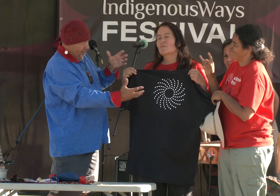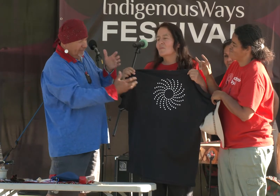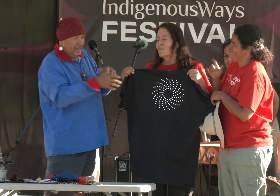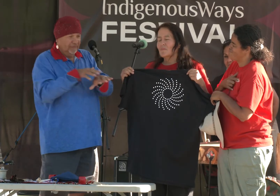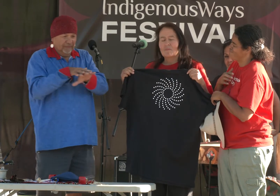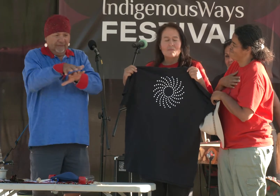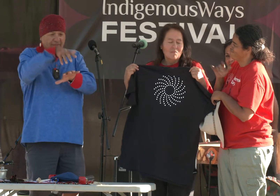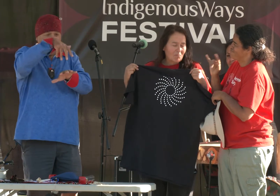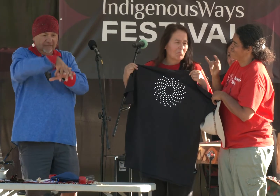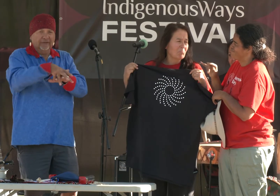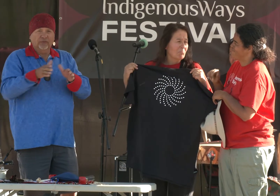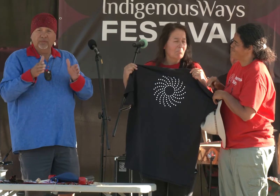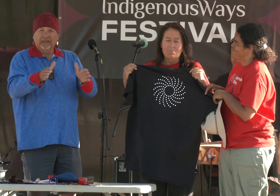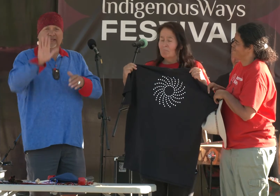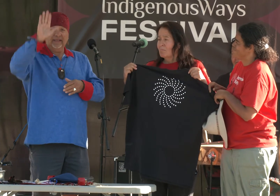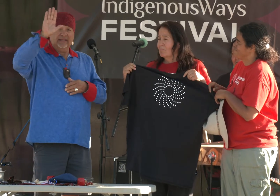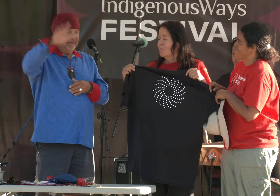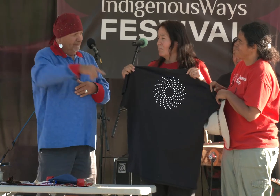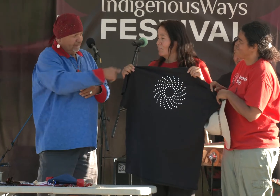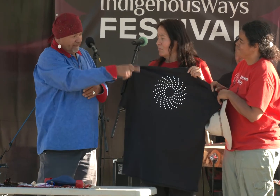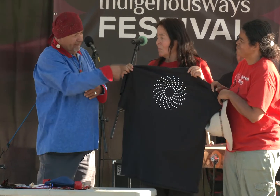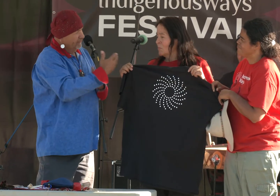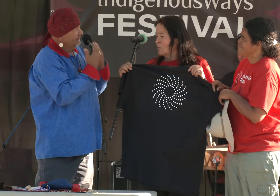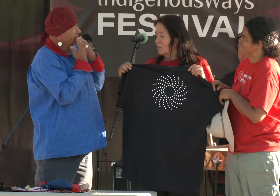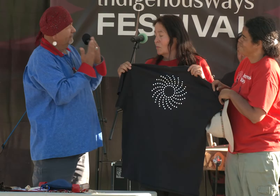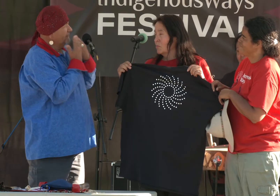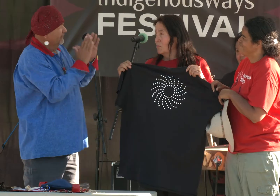under indigenous ways we are all one thank you you're wonderful